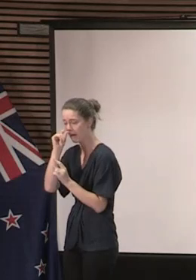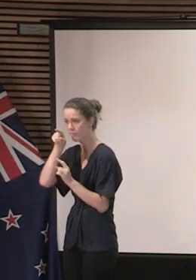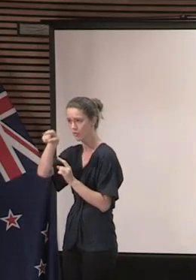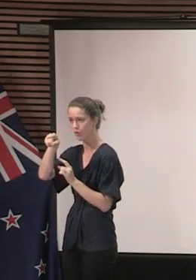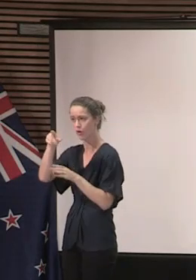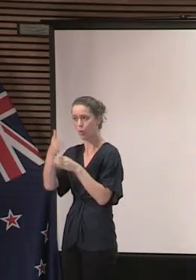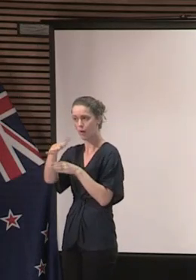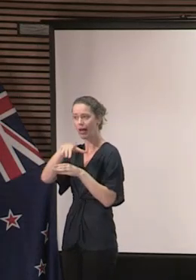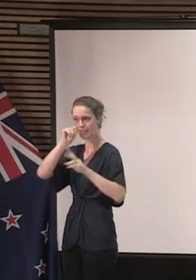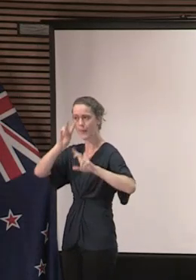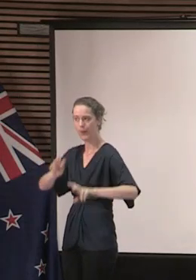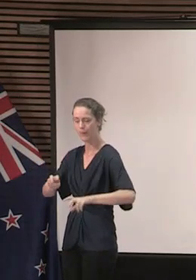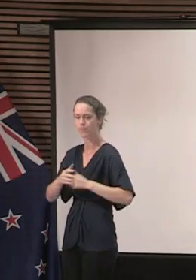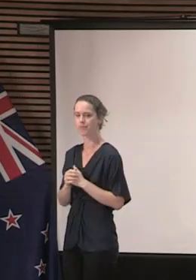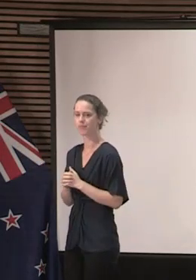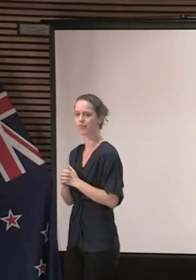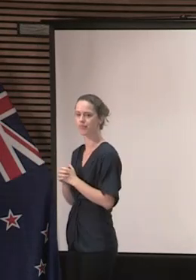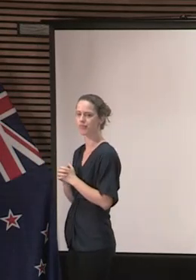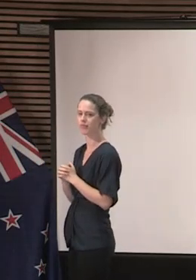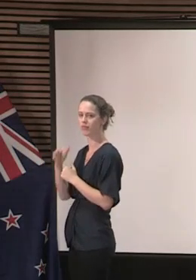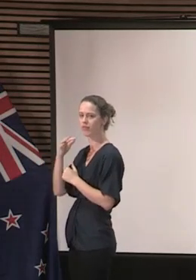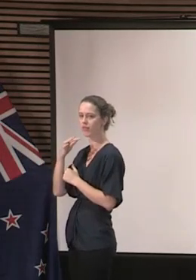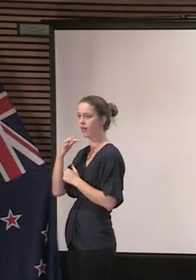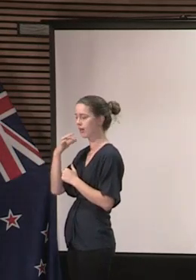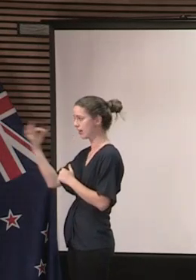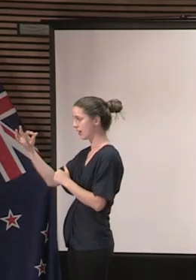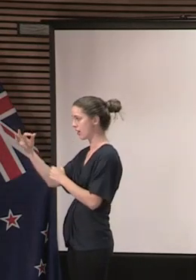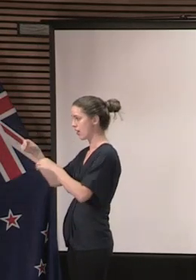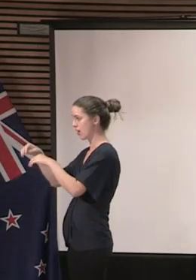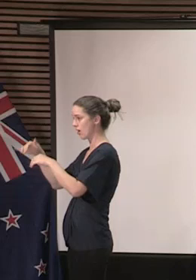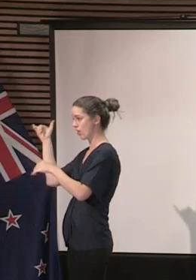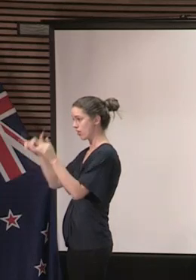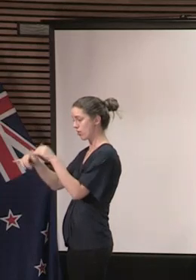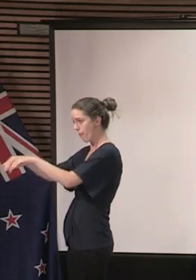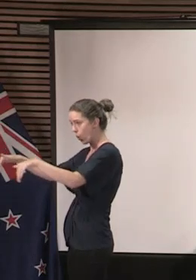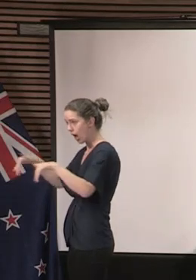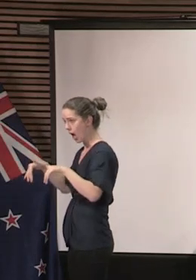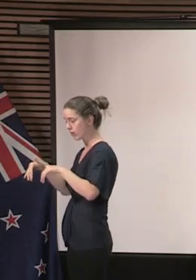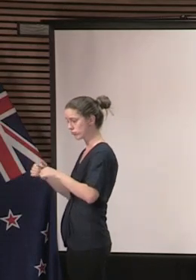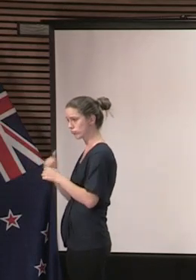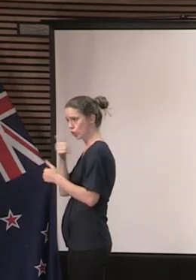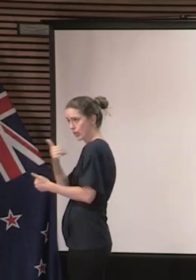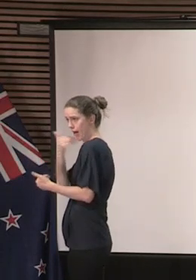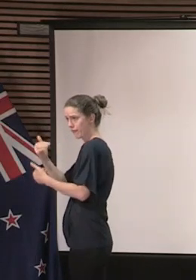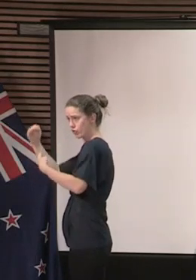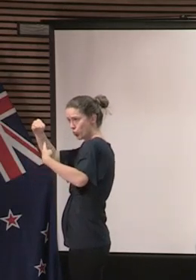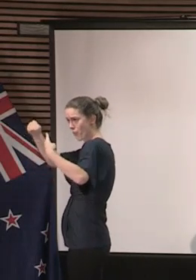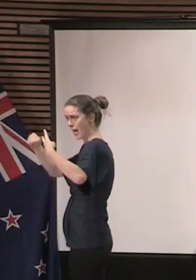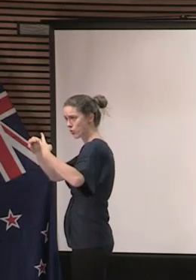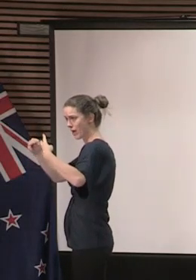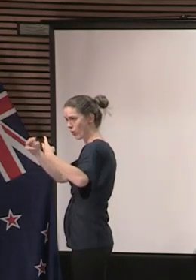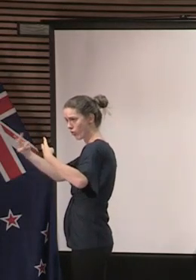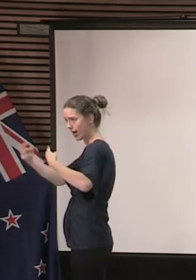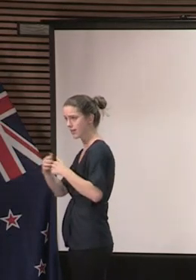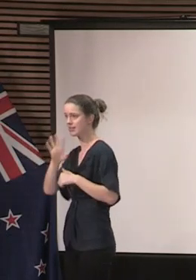Are our quarantine measures and border control sufficient for a move to level 3? Yes, absolutely. They're very, very rigorous. We have